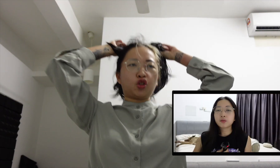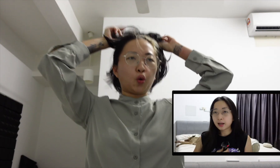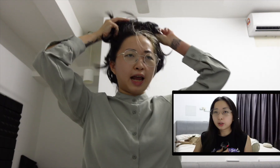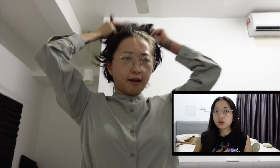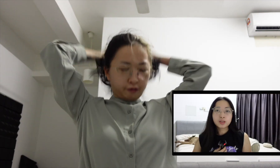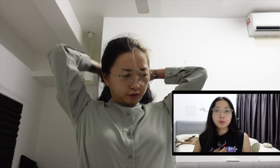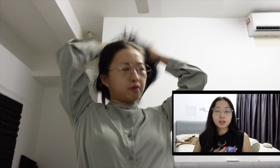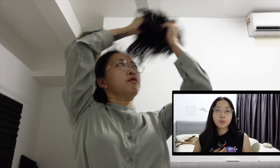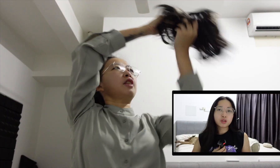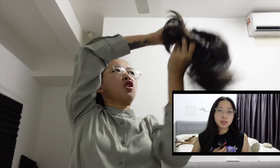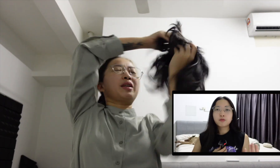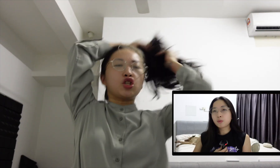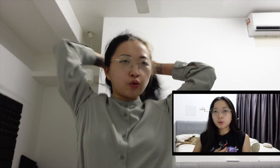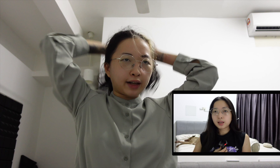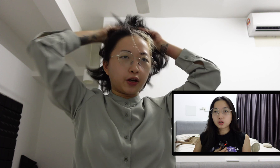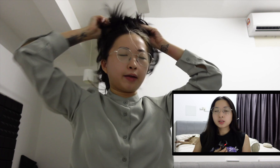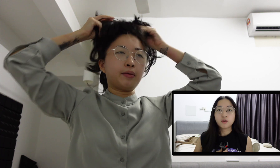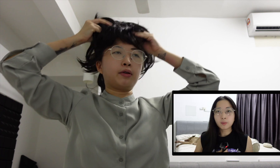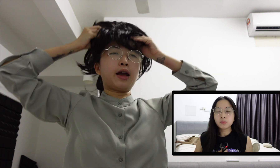Don't laugh. This is gonna be you next time, okay?